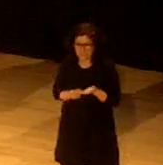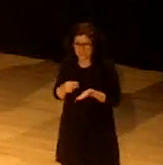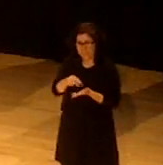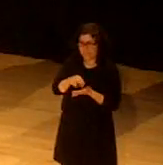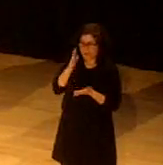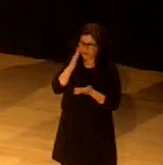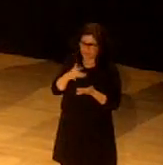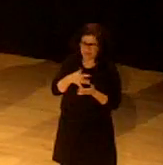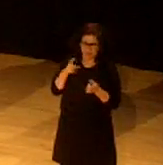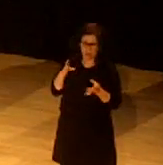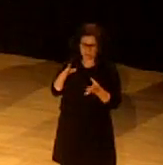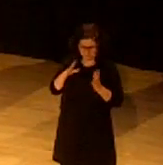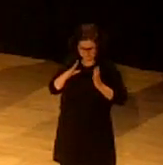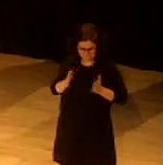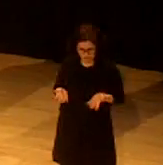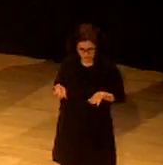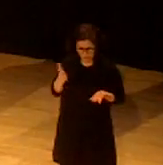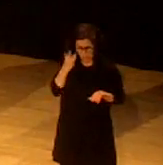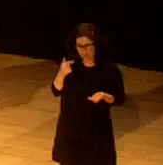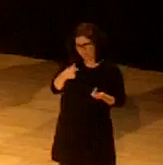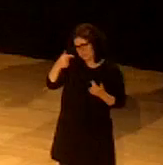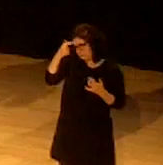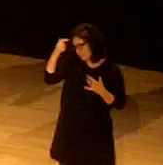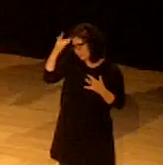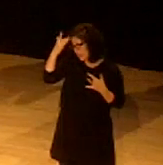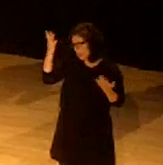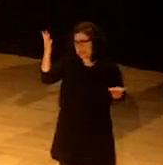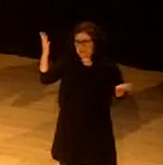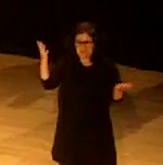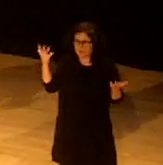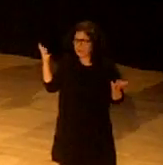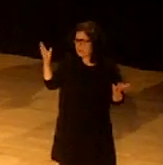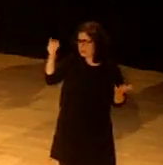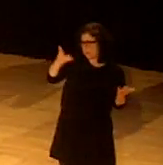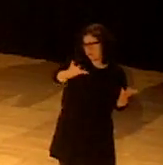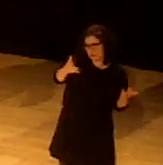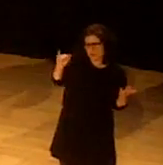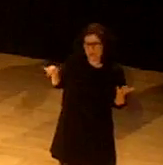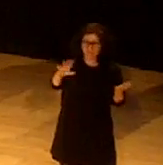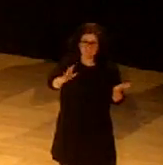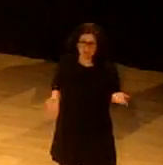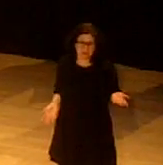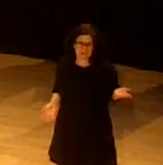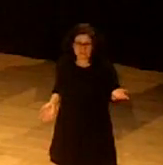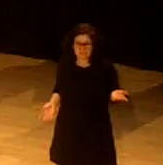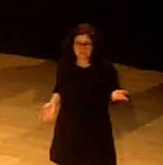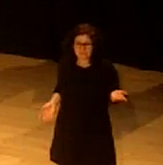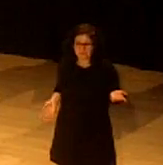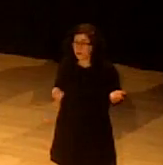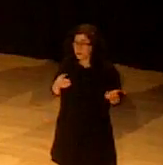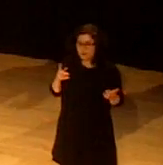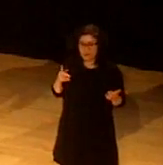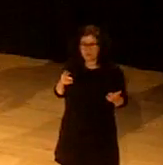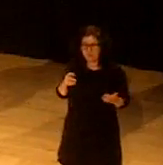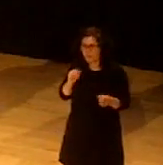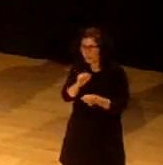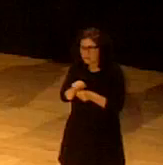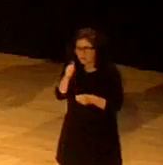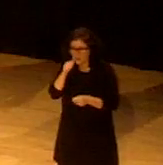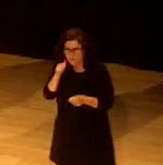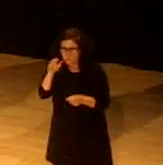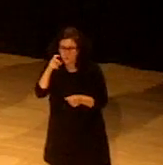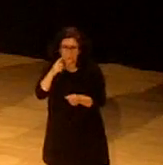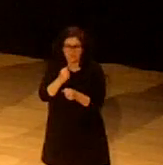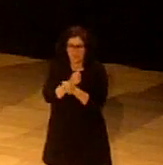morning in all my vulnerable, shy state and reach for love. What I'm suggesting, the idea is that recognizing